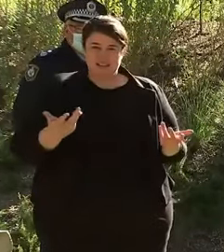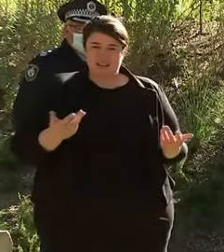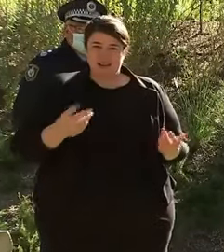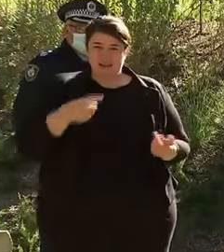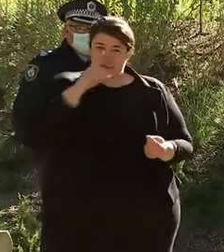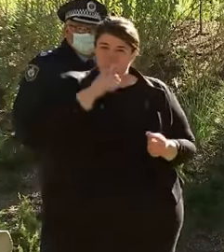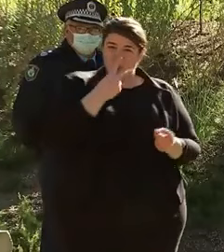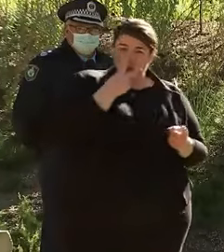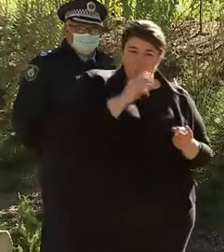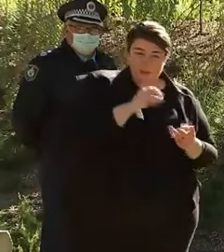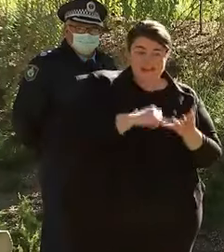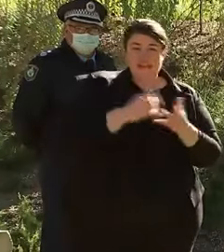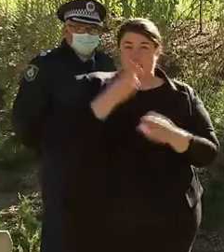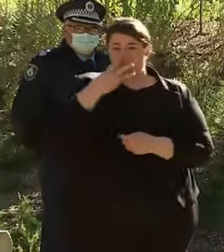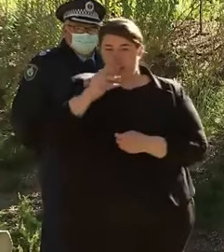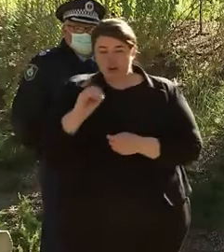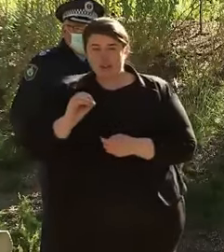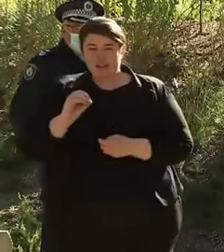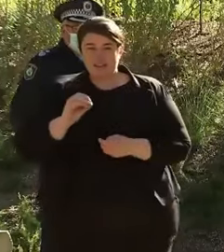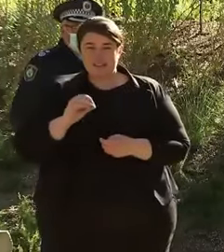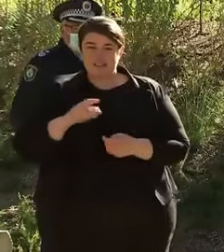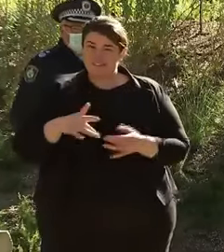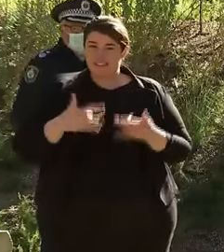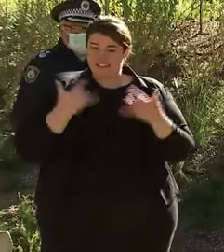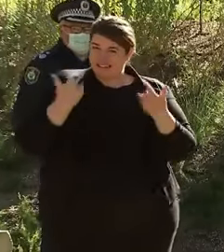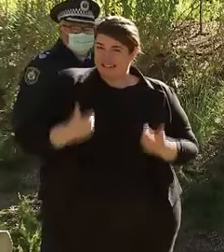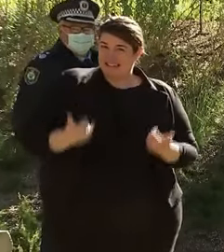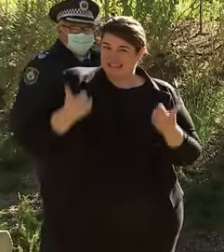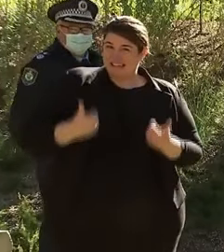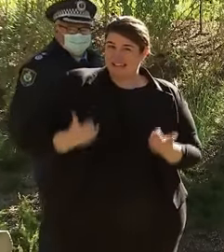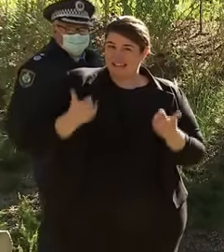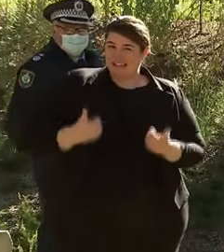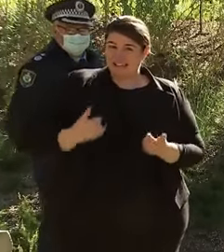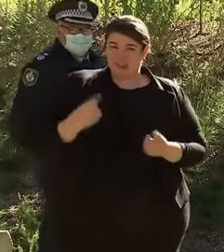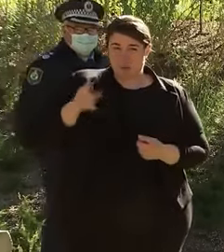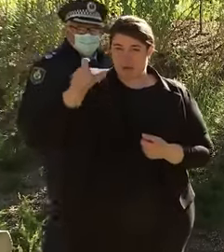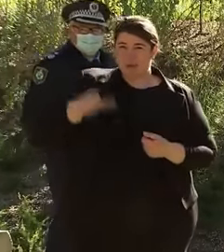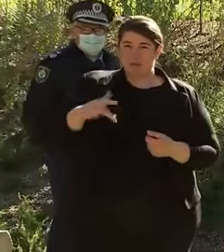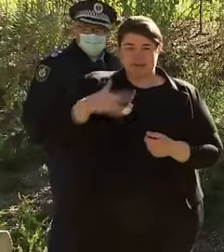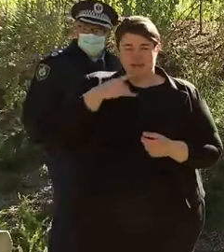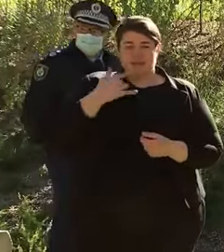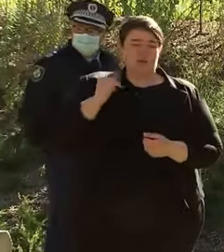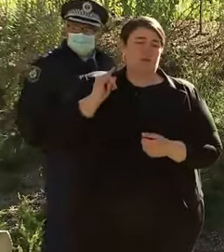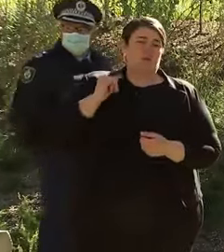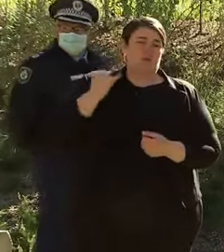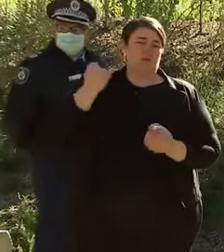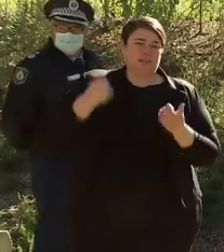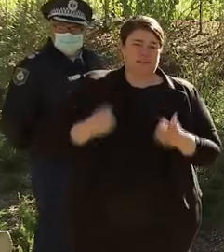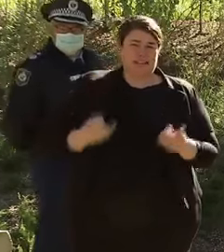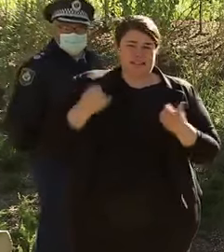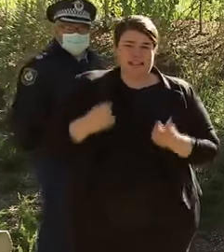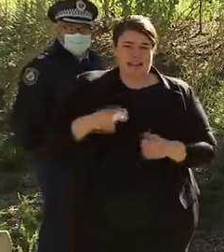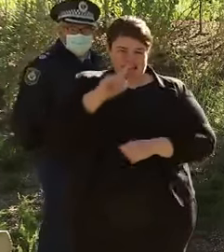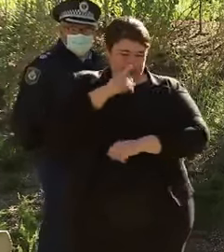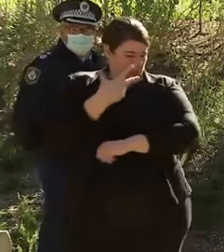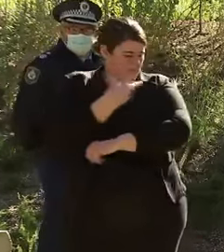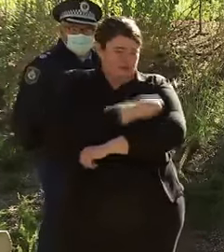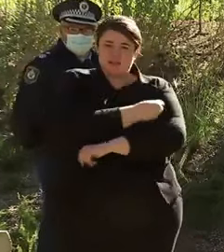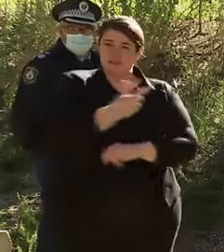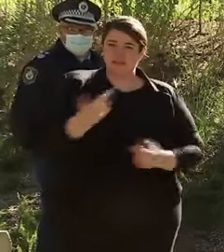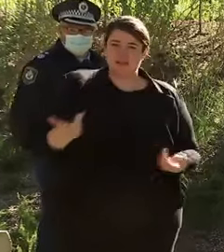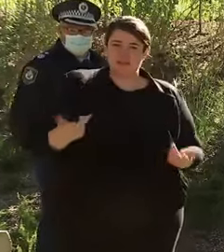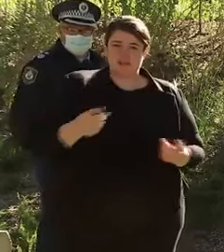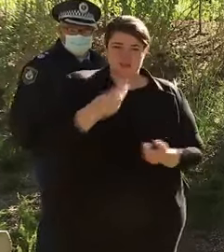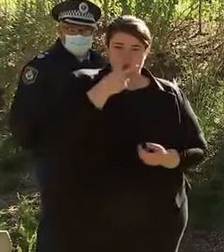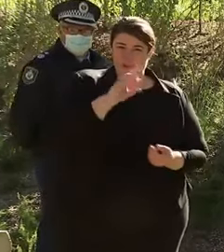in their 20s and their 30s who are feeling pretty crook. I mean, Adam Marshall said he felt like he was hit by a bus. These people can't get a dose of the vaccine yet. Will